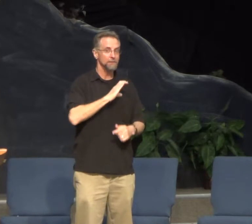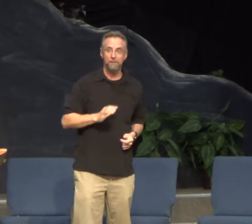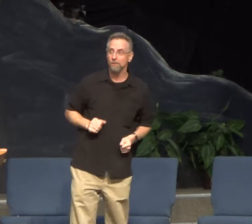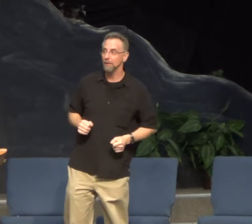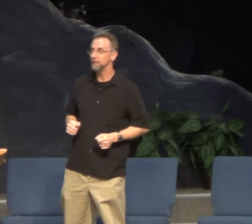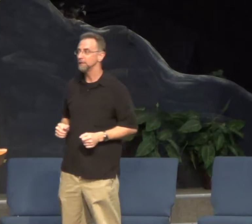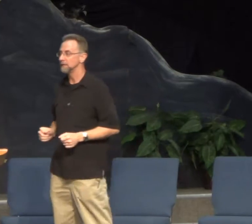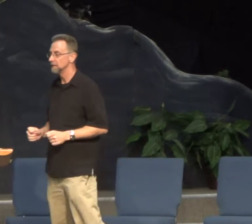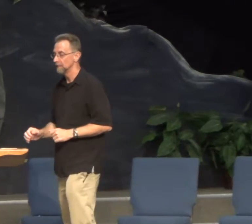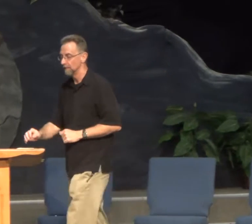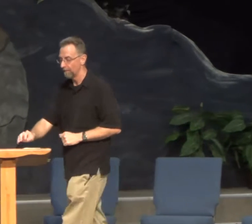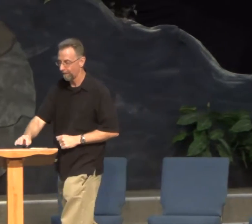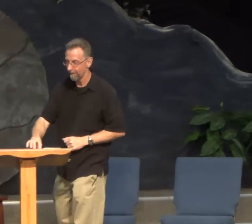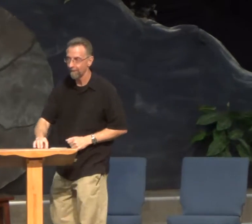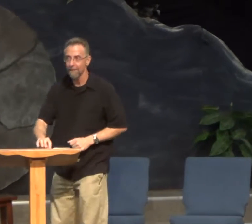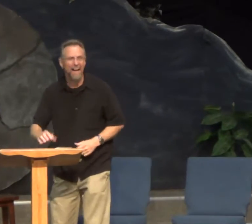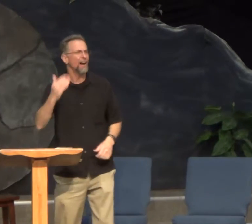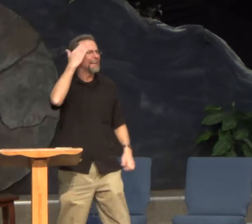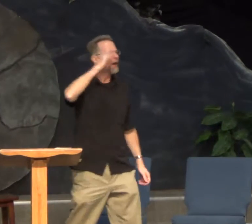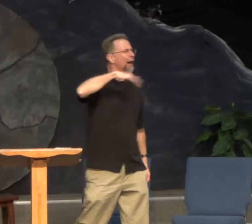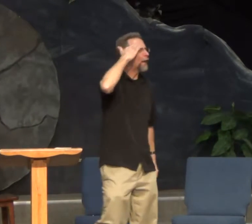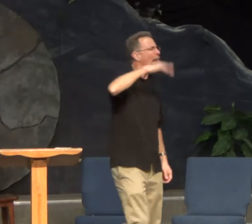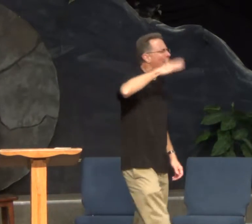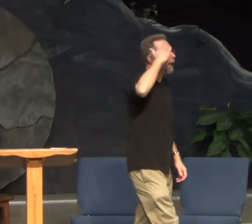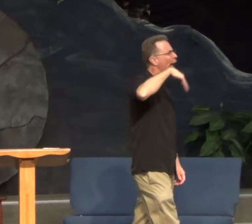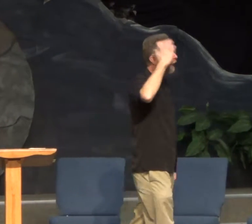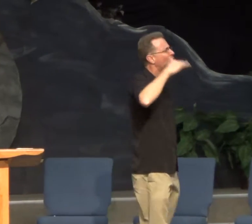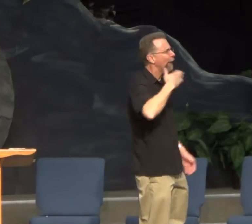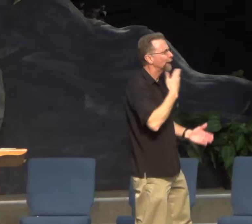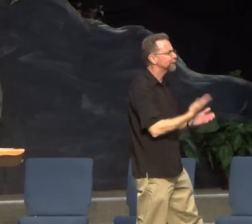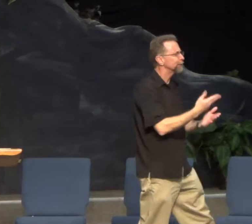proves the resurrection of Jesus Christ. How do we know it?